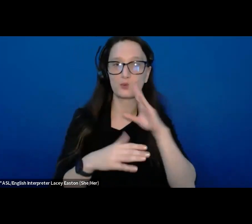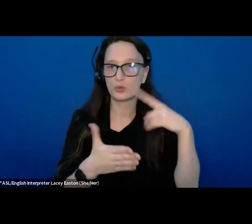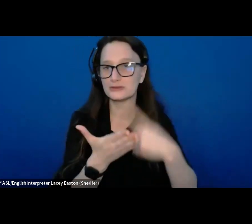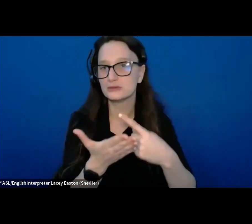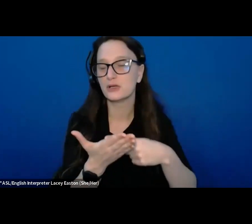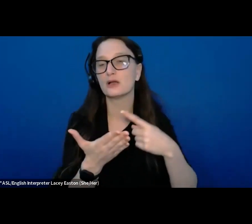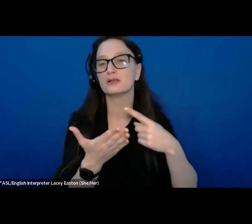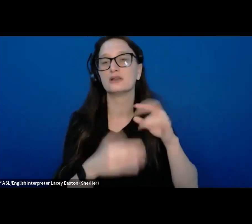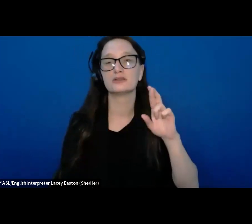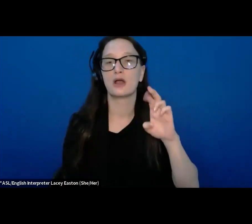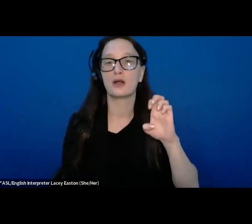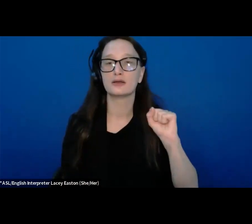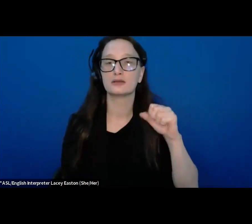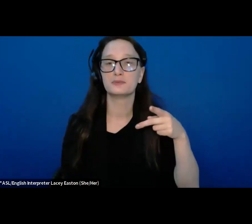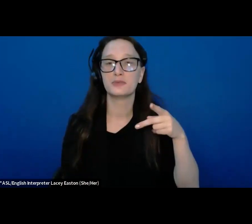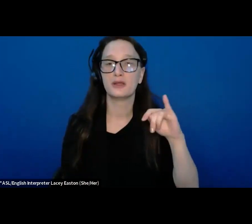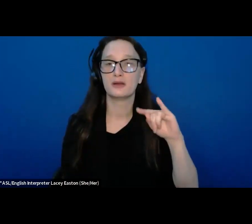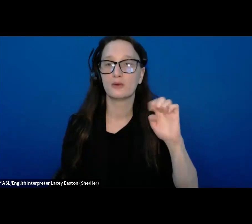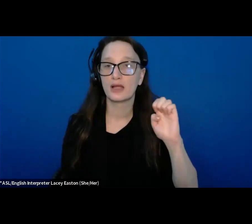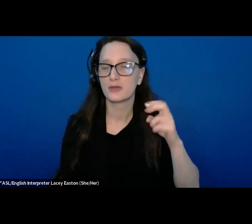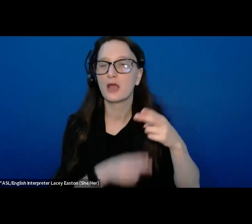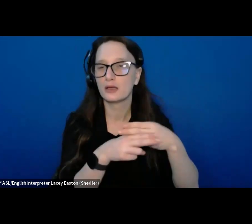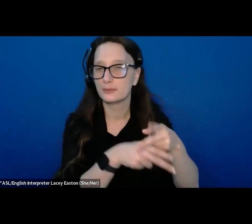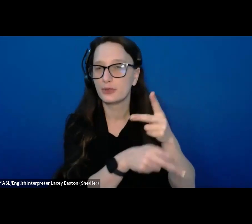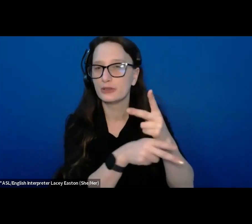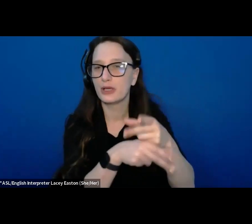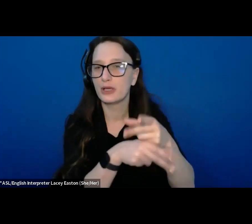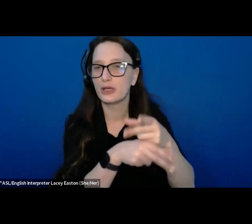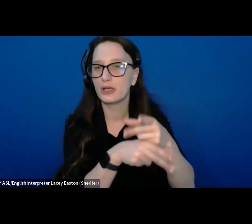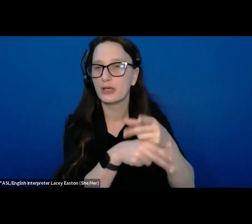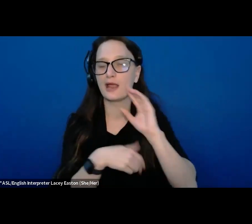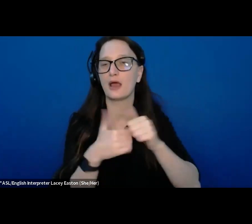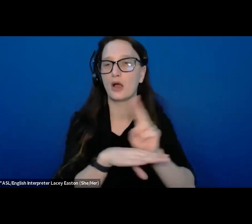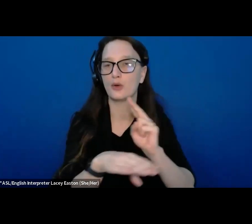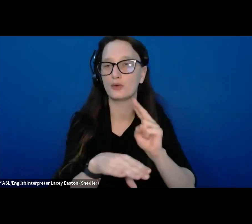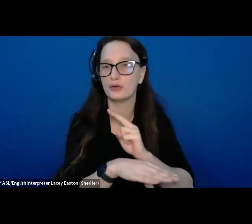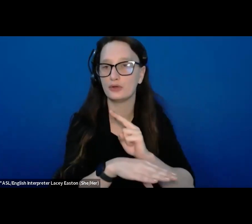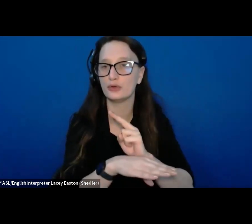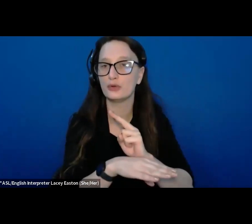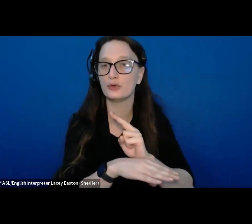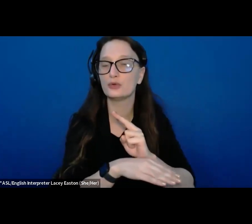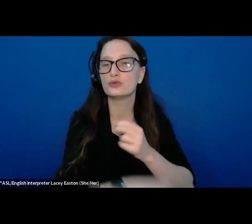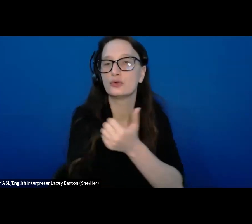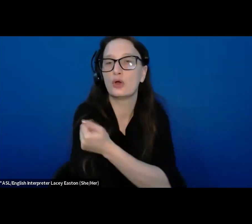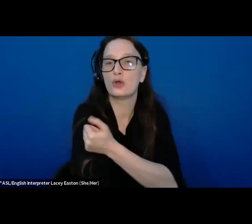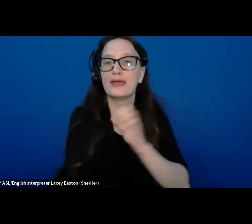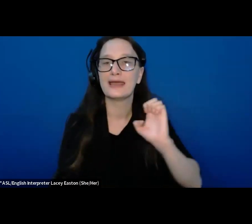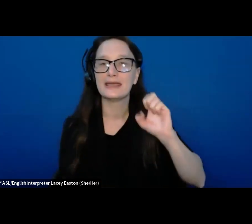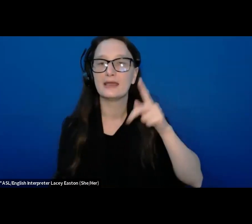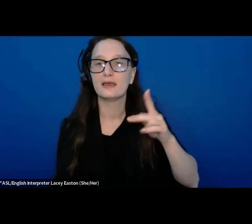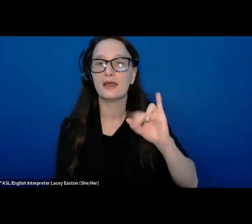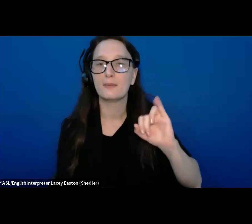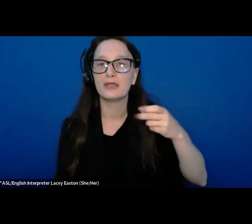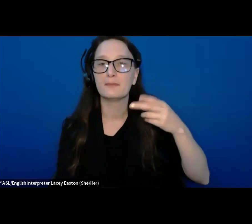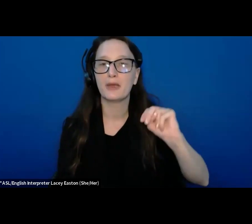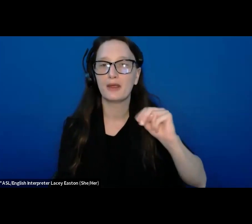specifically respite, and we're going to be talking about the utilization of, is it EpiPens? Is that the discussion? yeah,